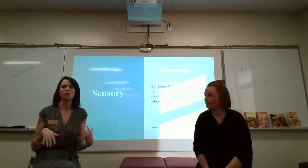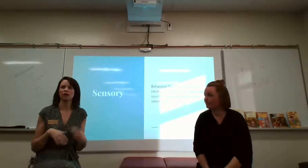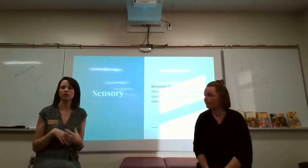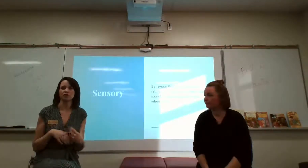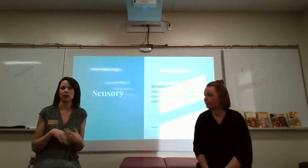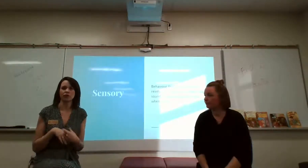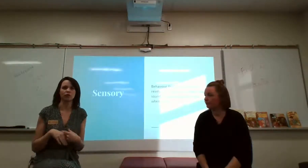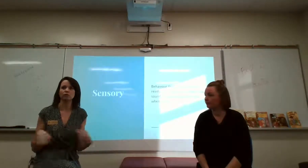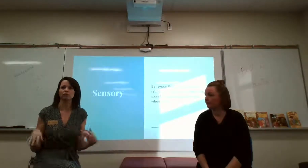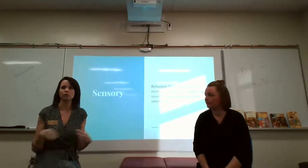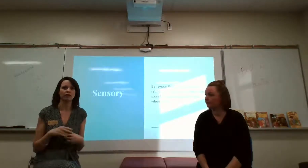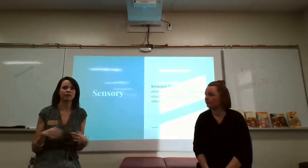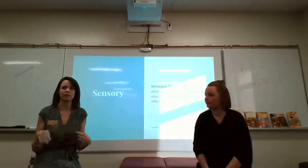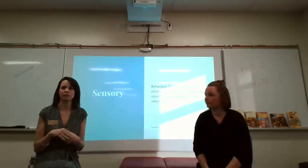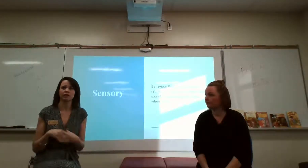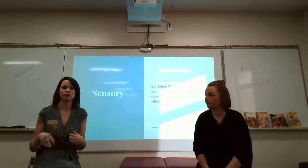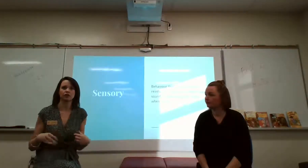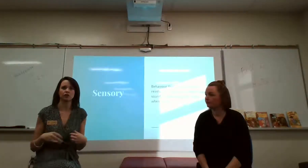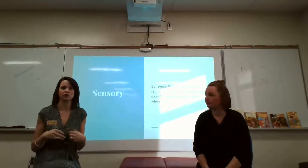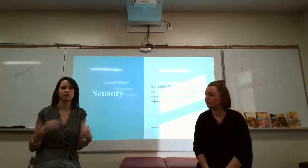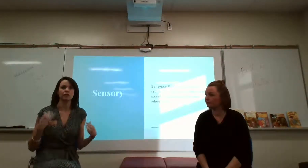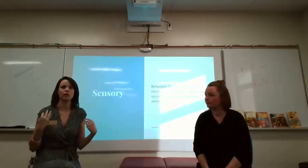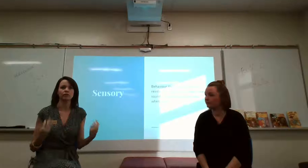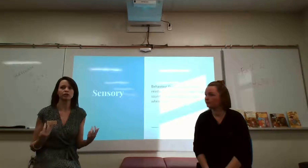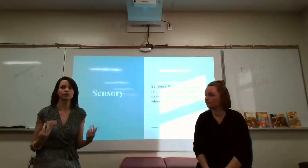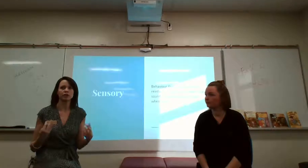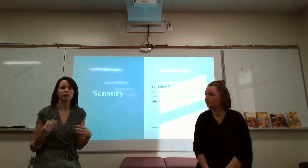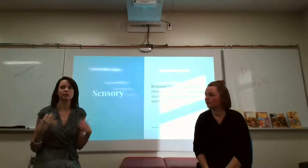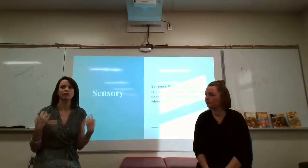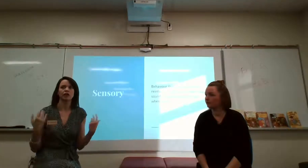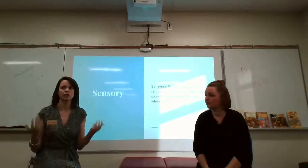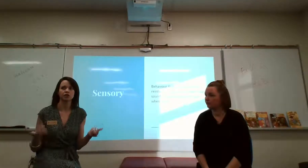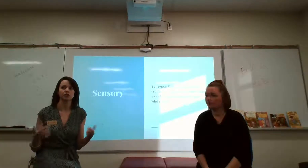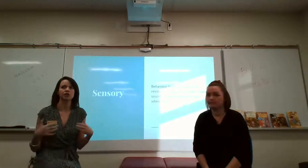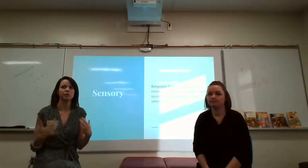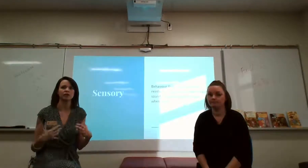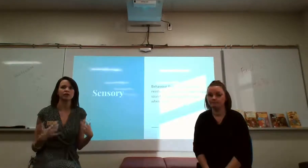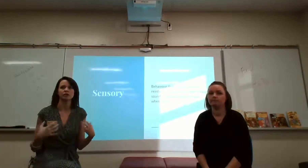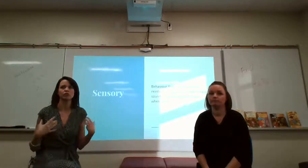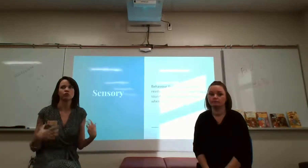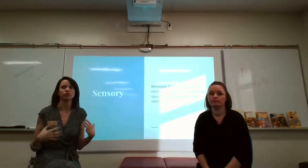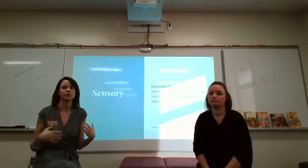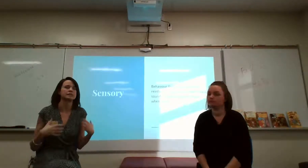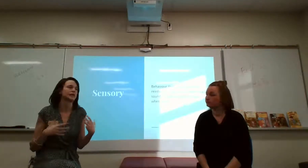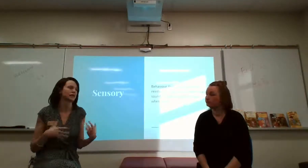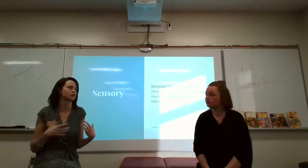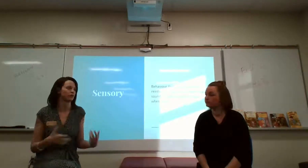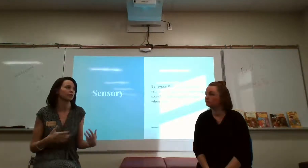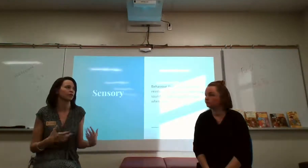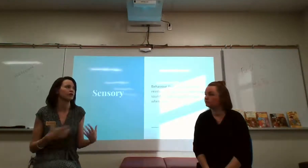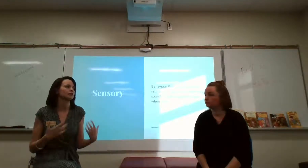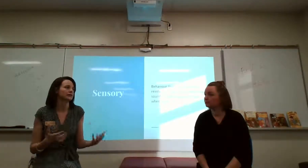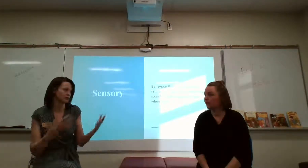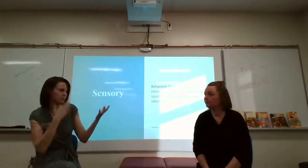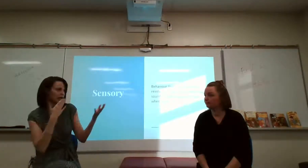want to do that. We don't want to assume anything based on a diagnosis. We want to assume things and judge things based on some really good data-driven decision